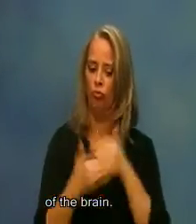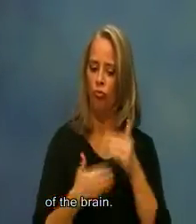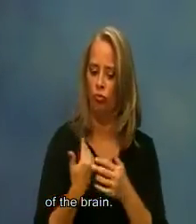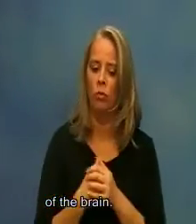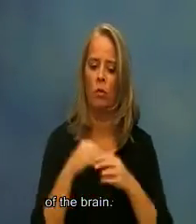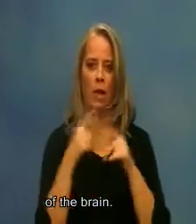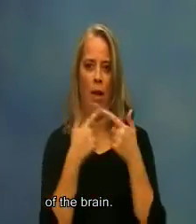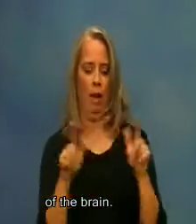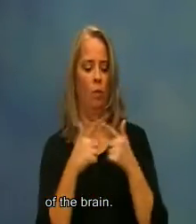brain.